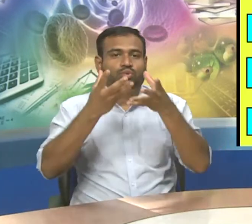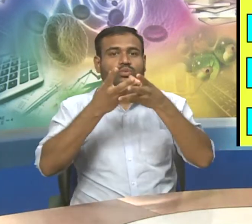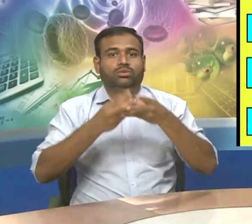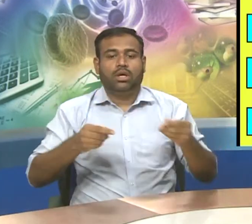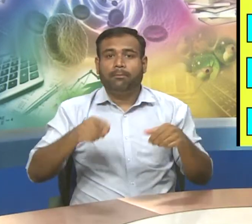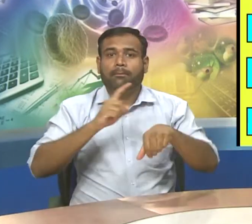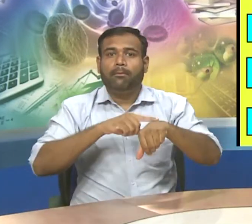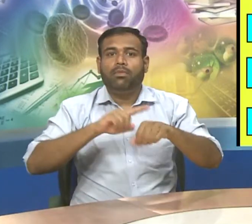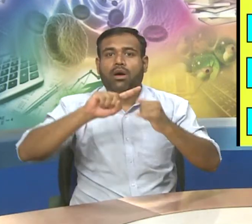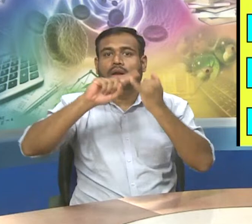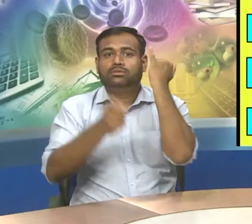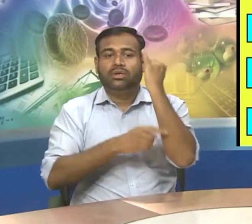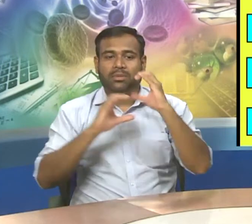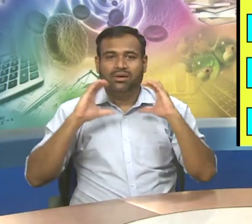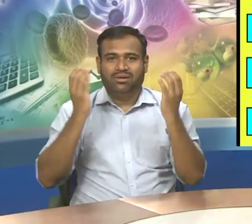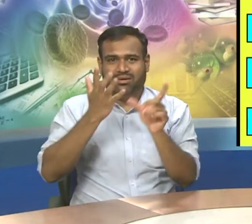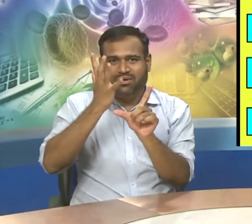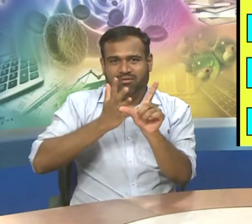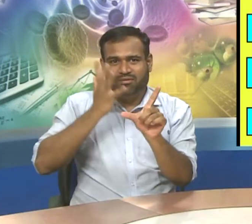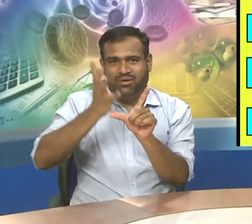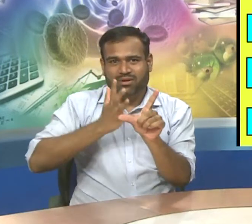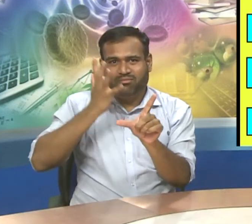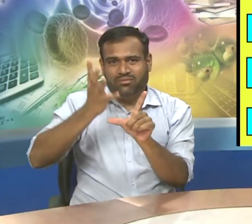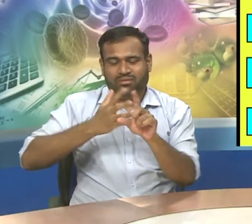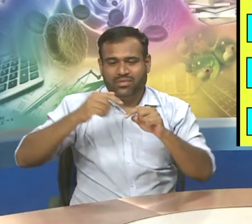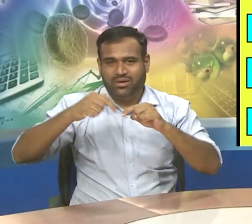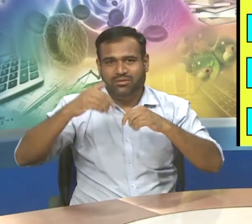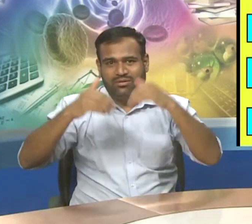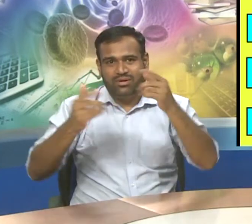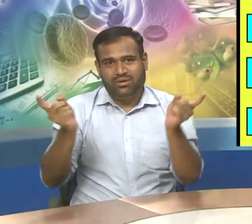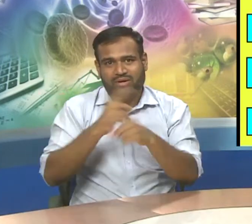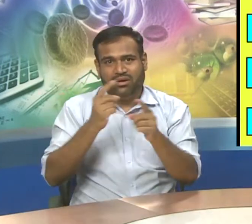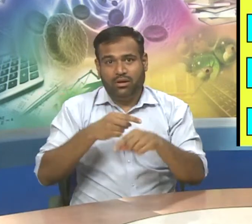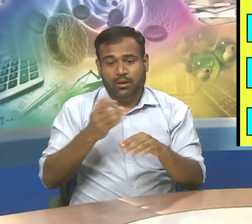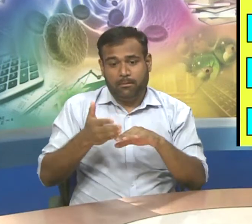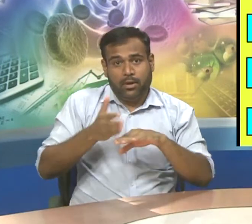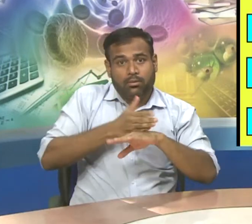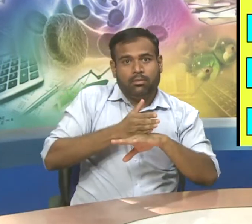end of the parliament or state legislative assembly.